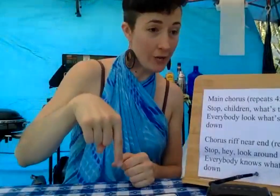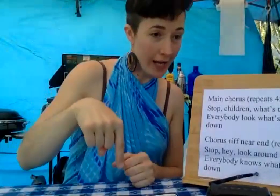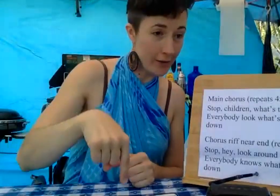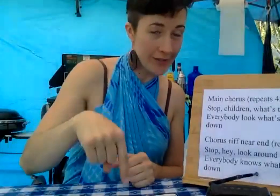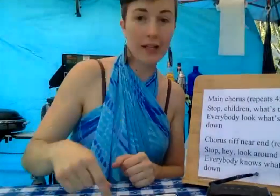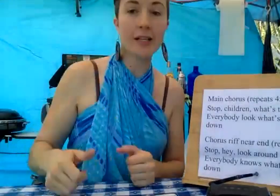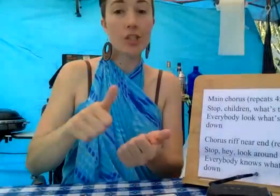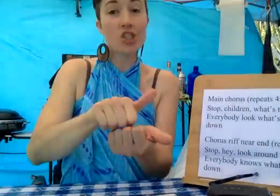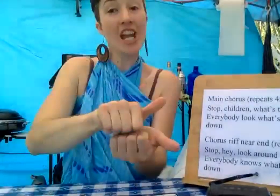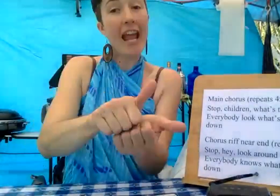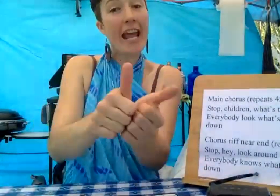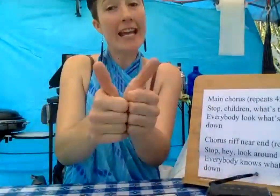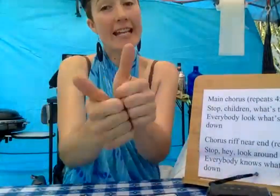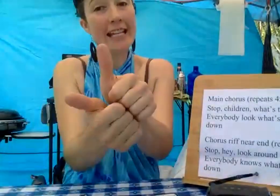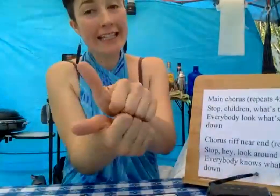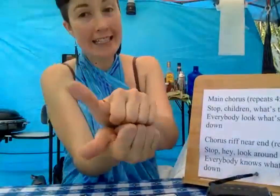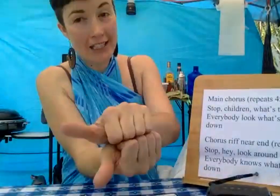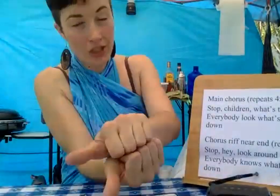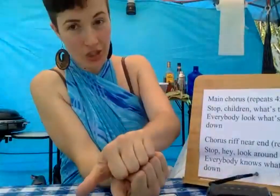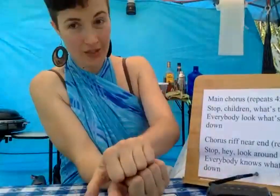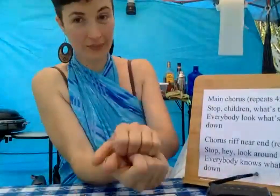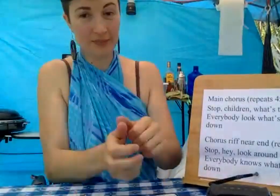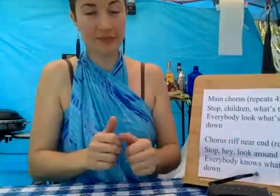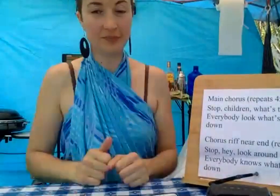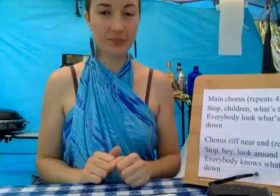We need a change.